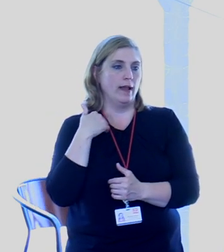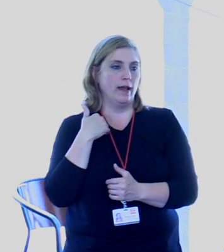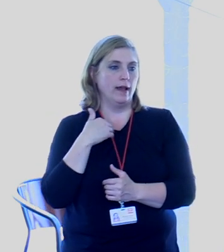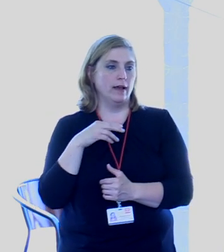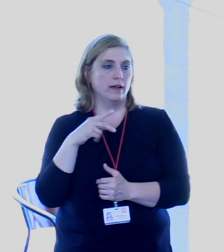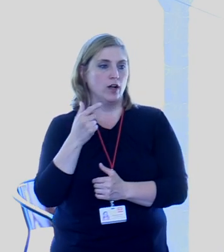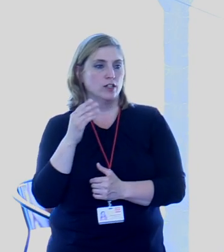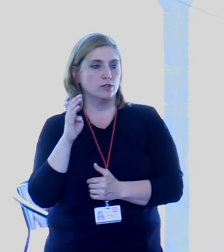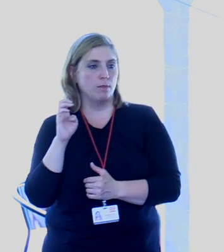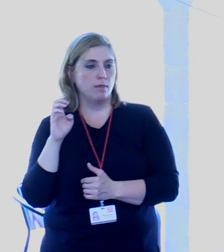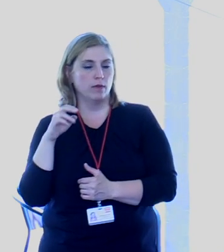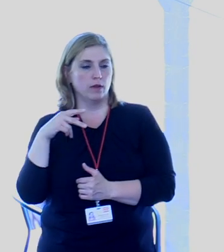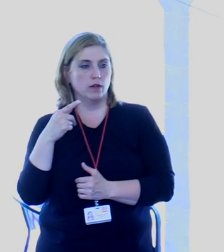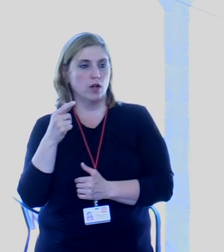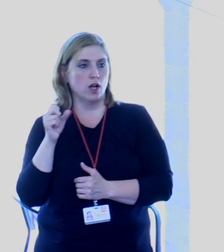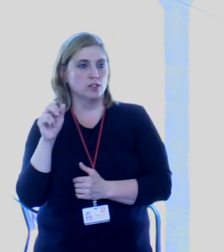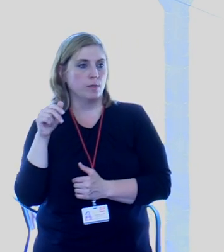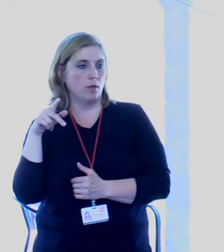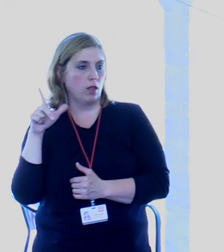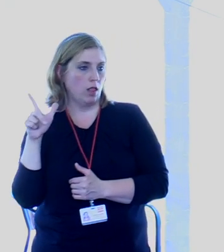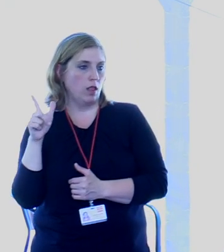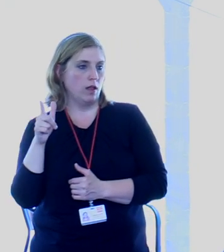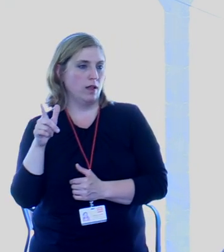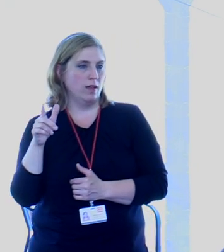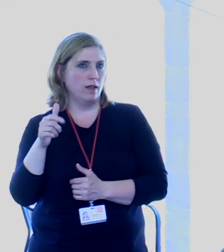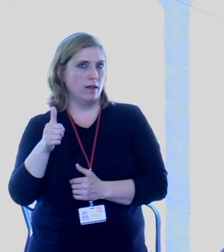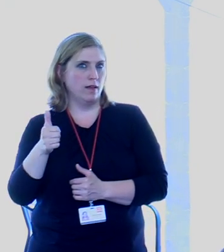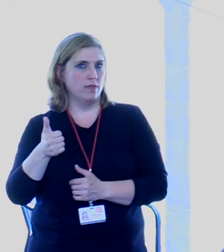gospel the day before yesterday,